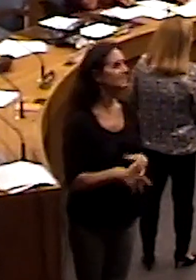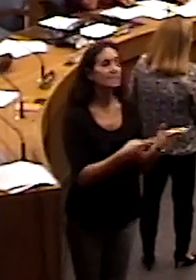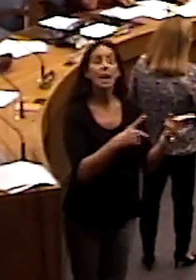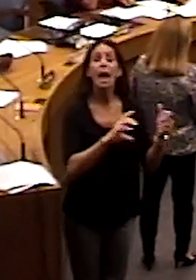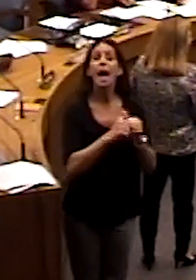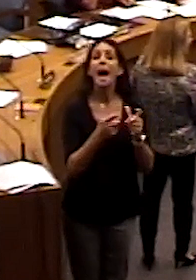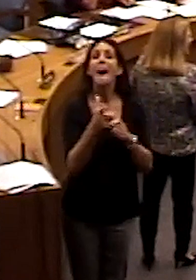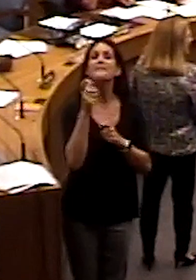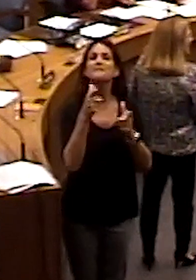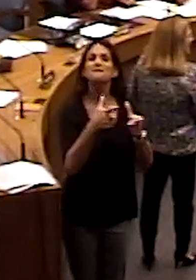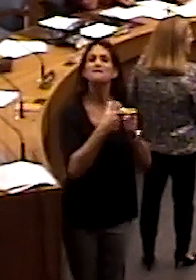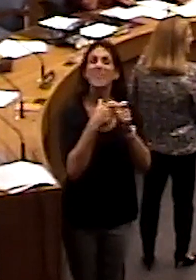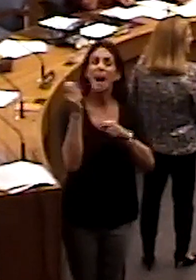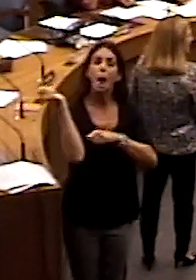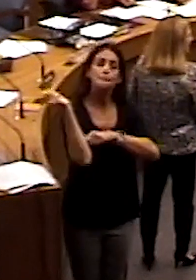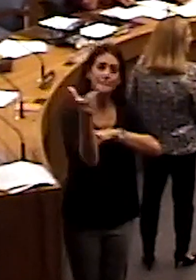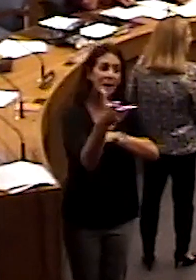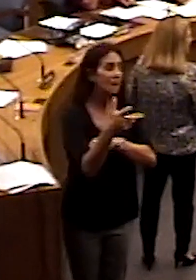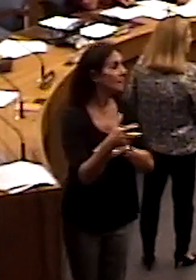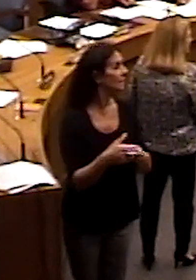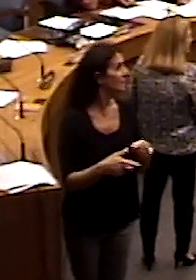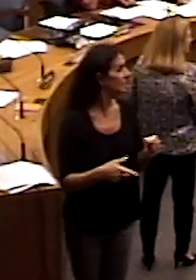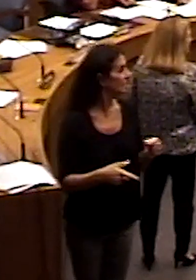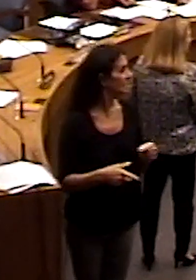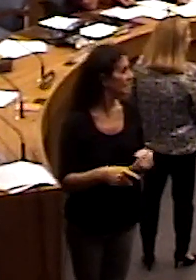Gotta bring his coach up.